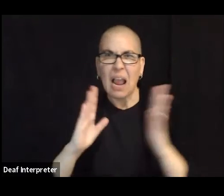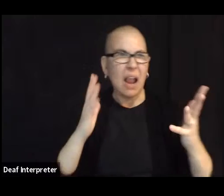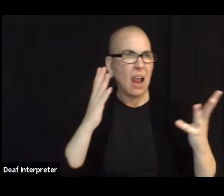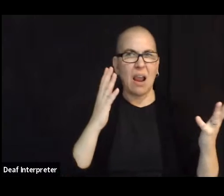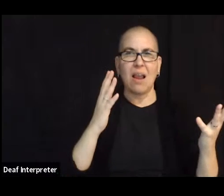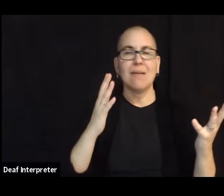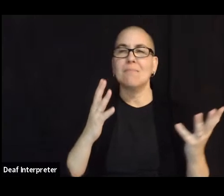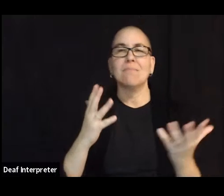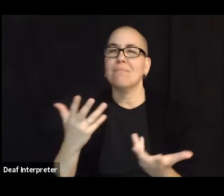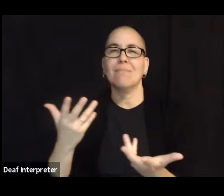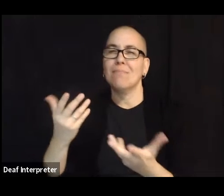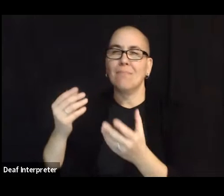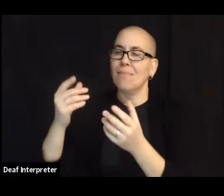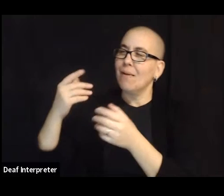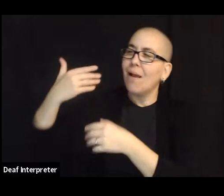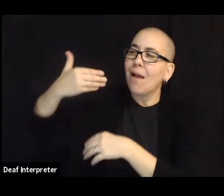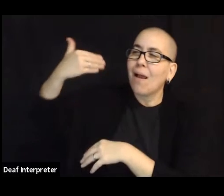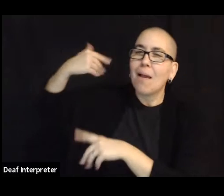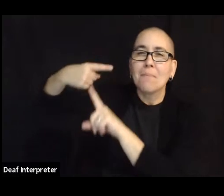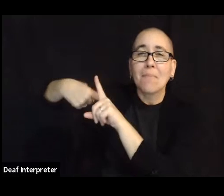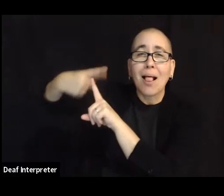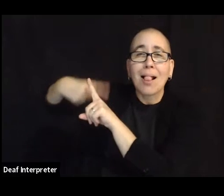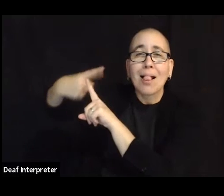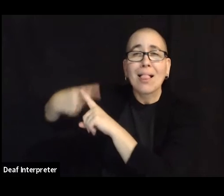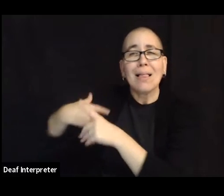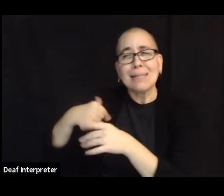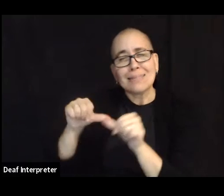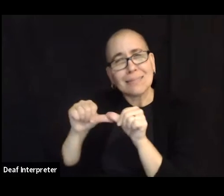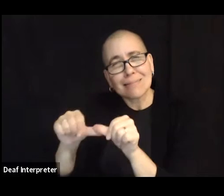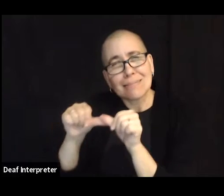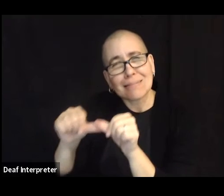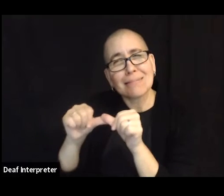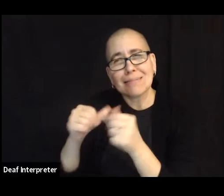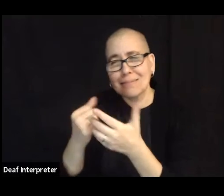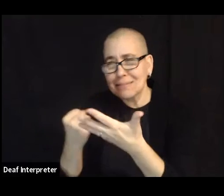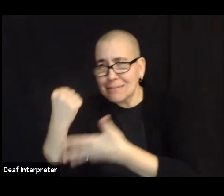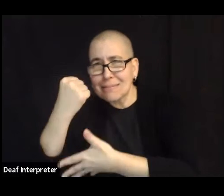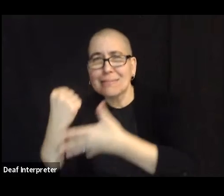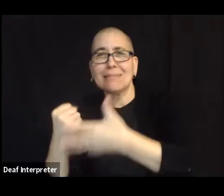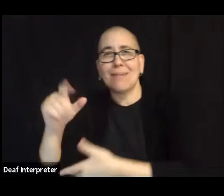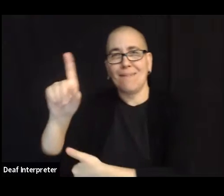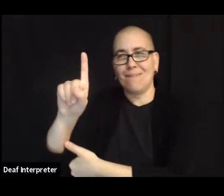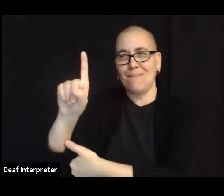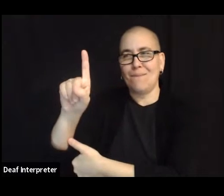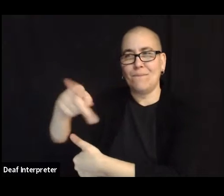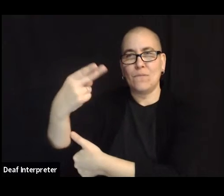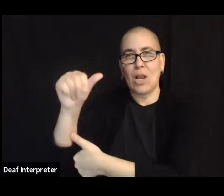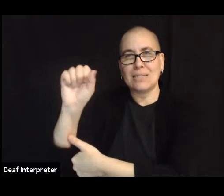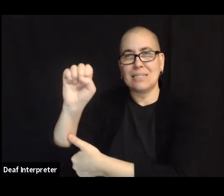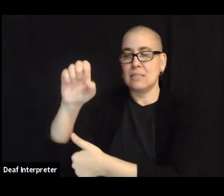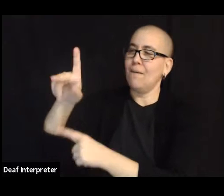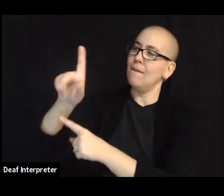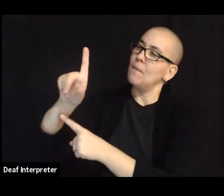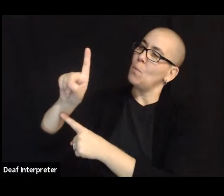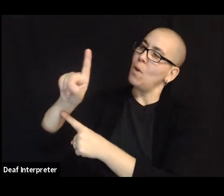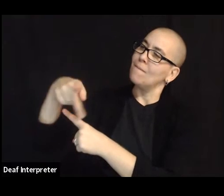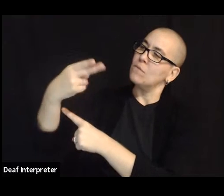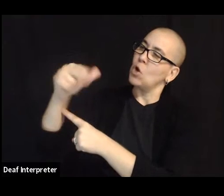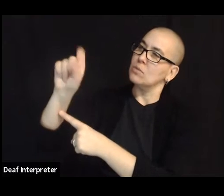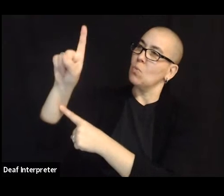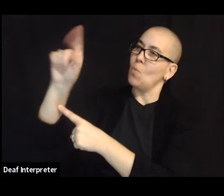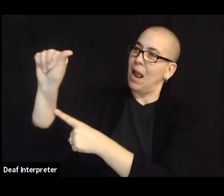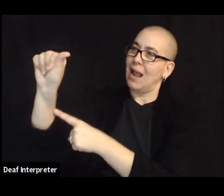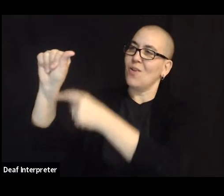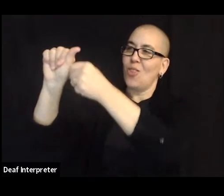We're making steady progress through the first group, that phase 1A, and have been working on plans for the next group of people who will soon